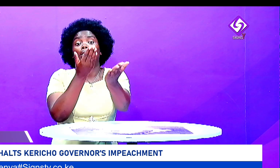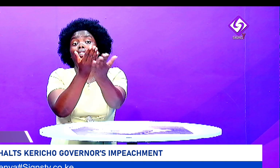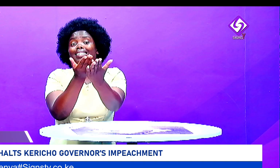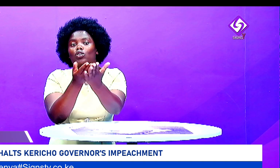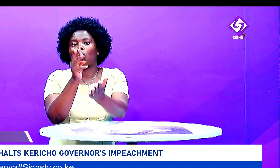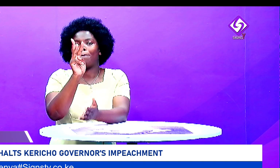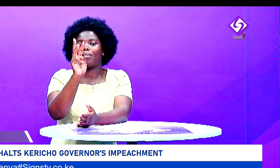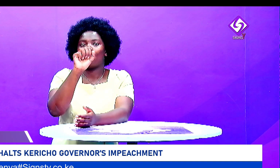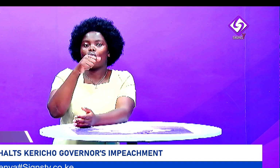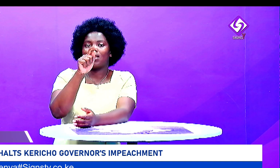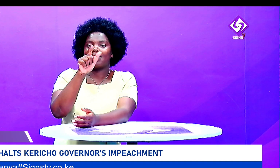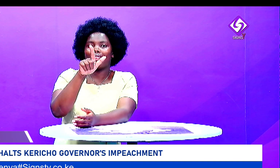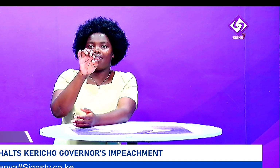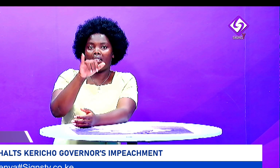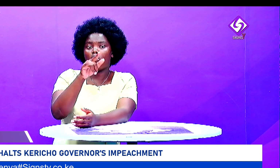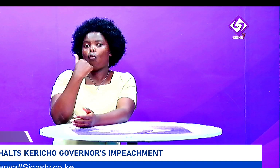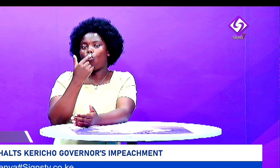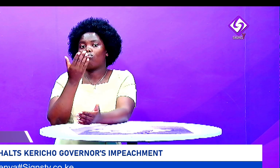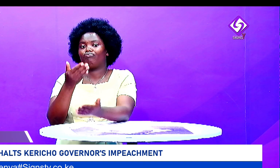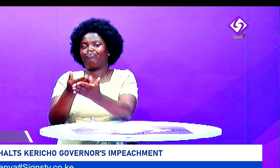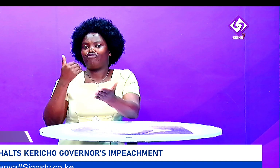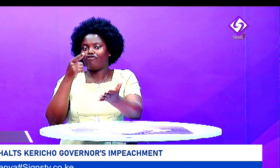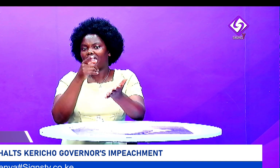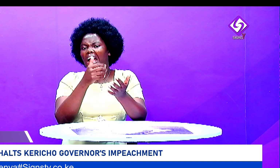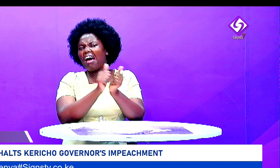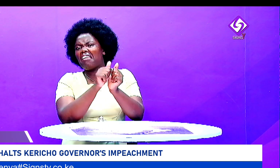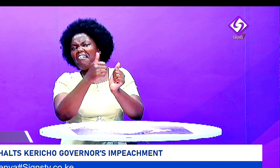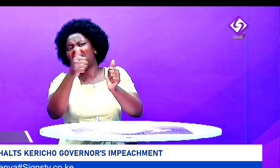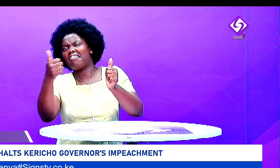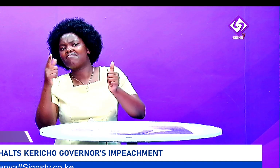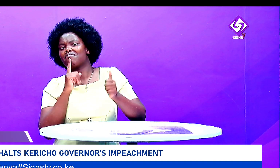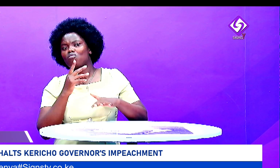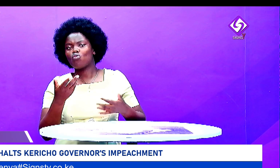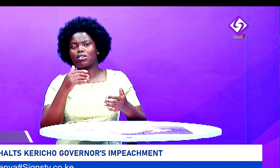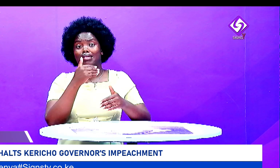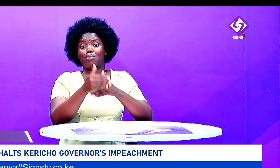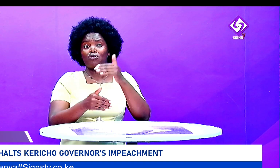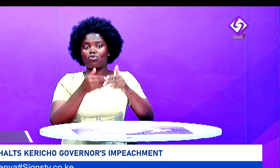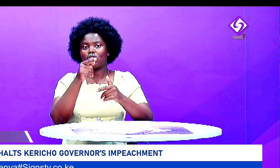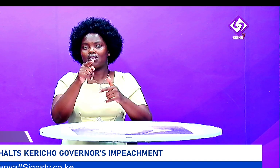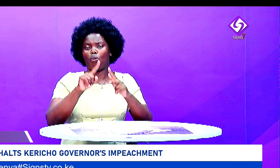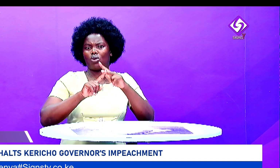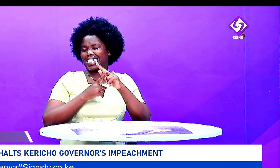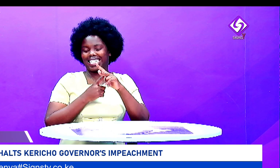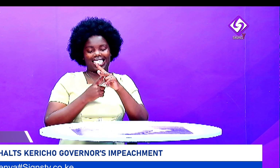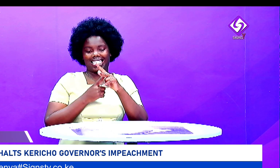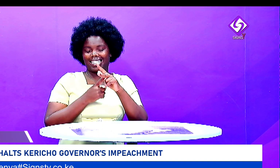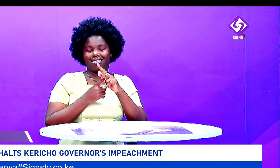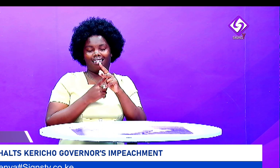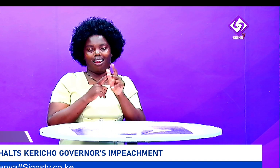Chief Justice Sergon granted the orders after petitioners Wesley Ngeno, Victor